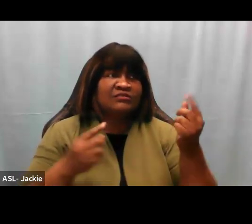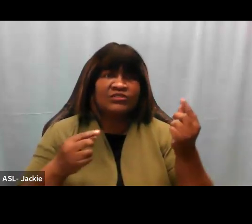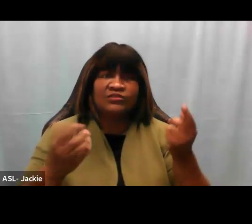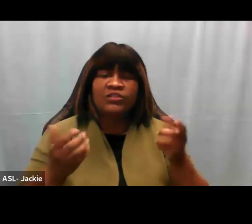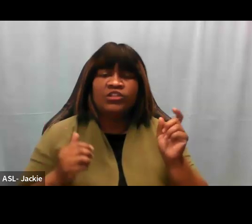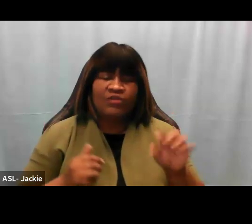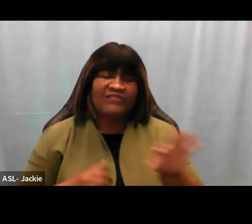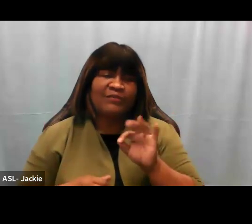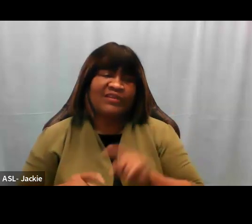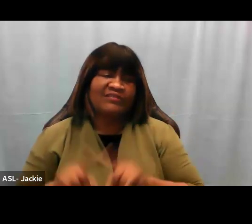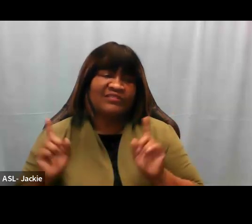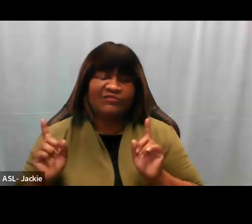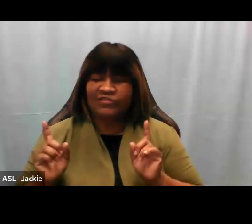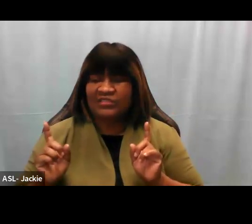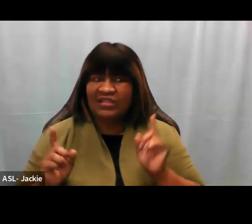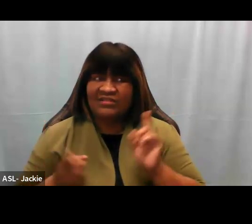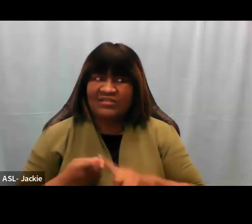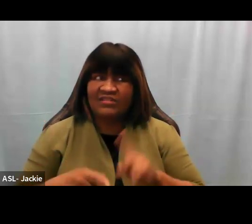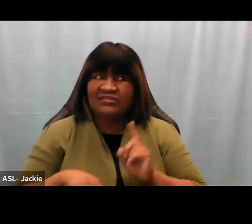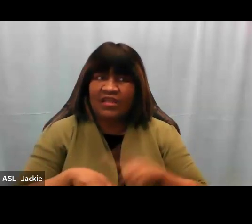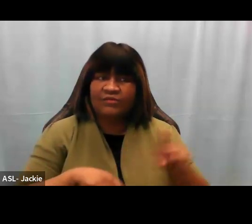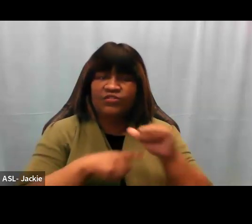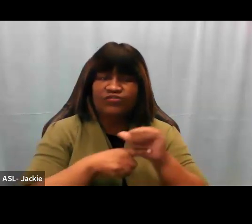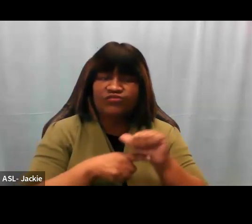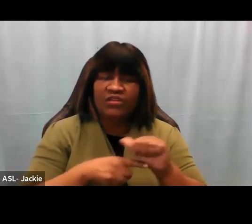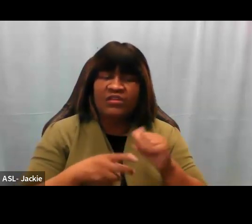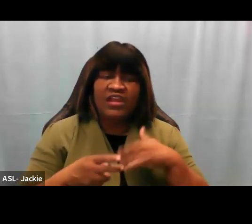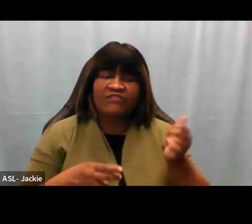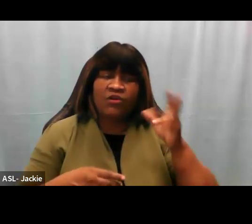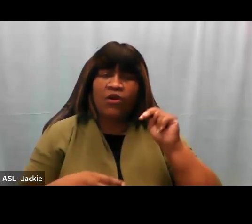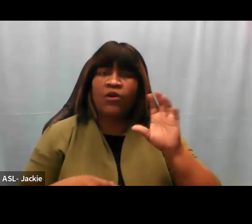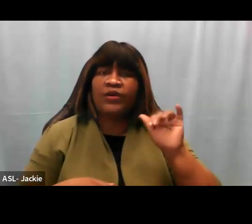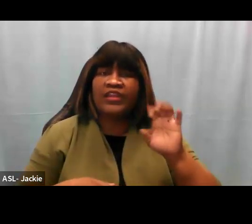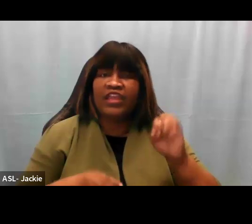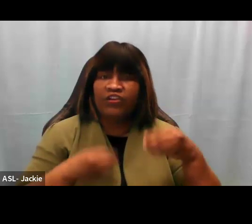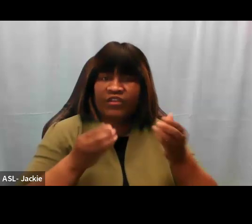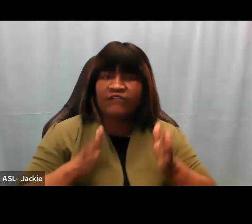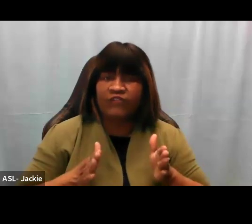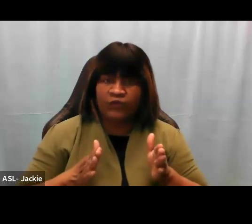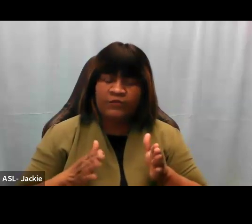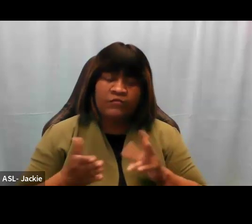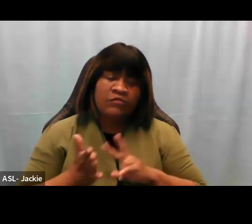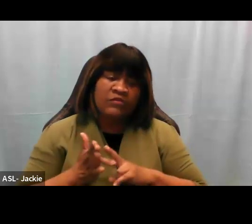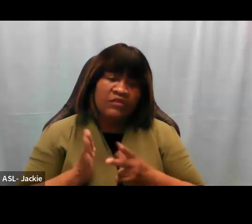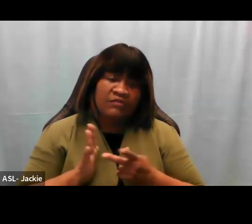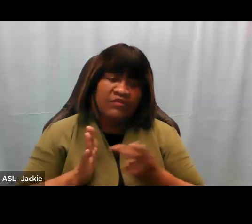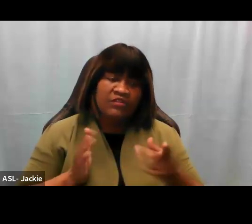an alternative until you can train and have your own caregiver. So again, it's kind of